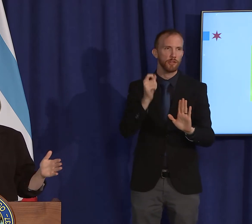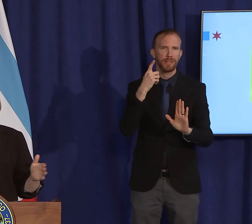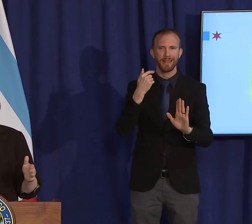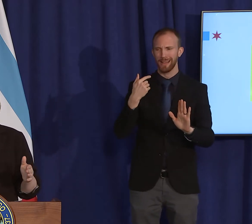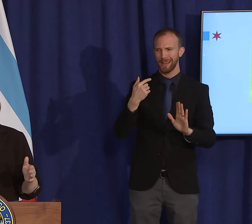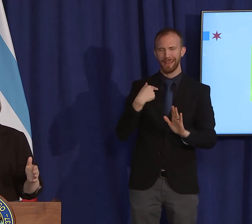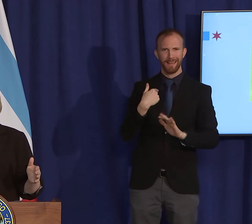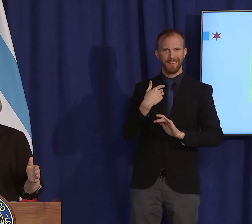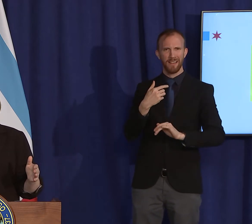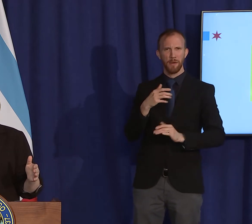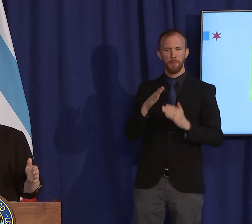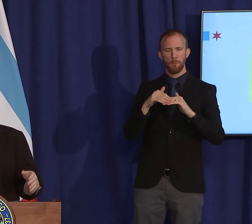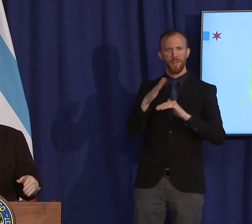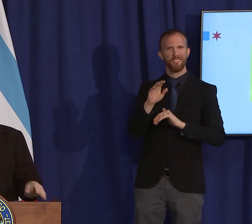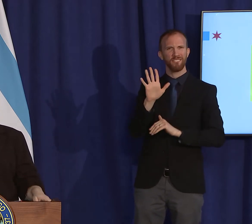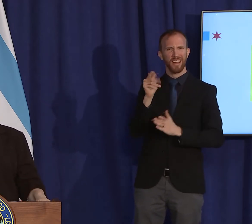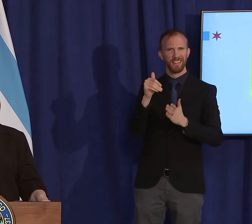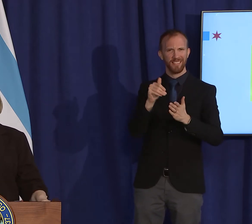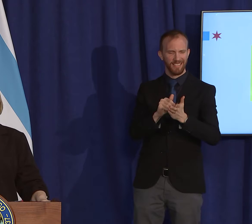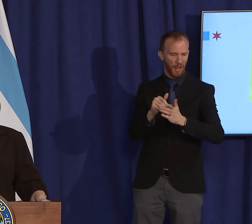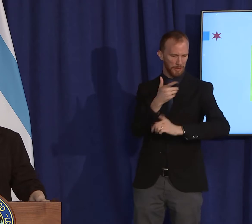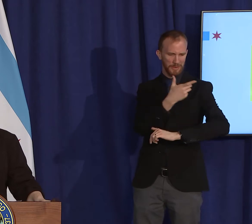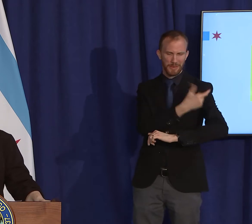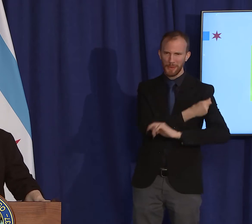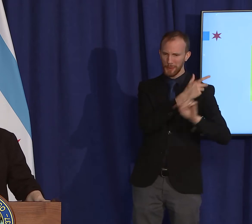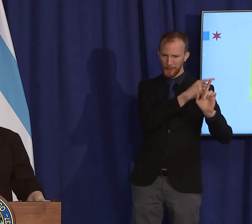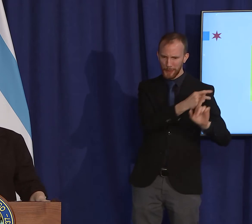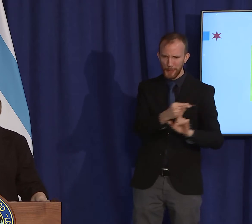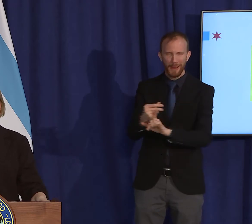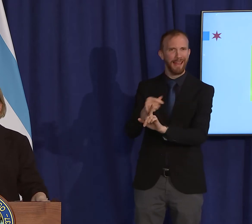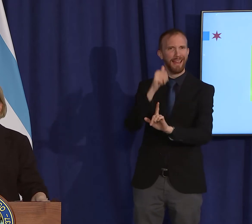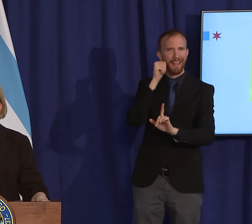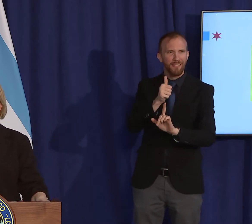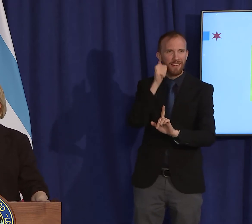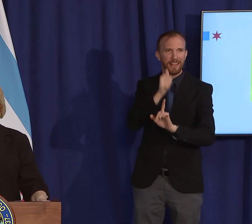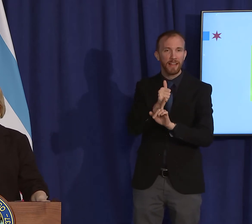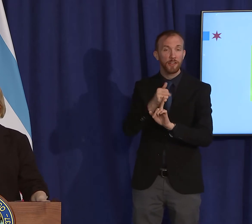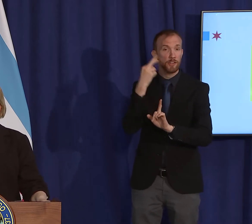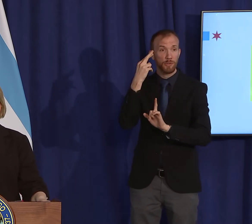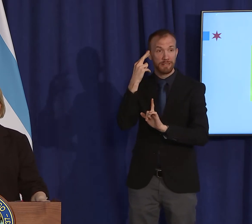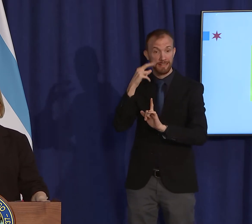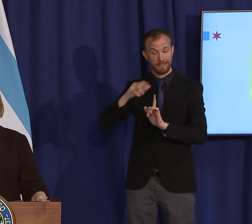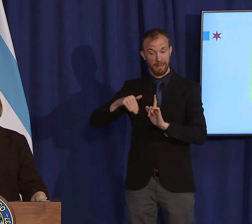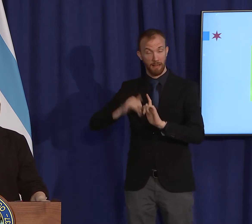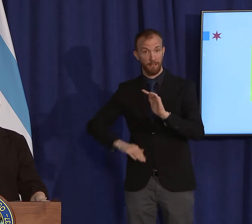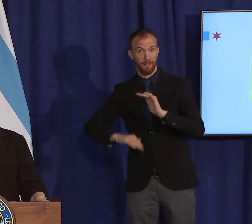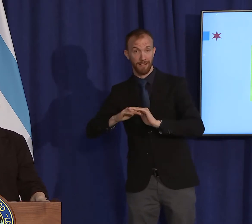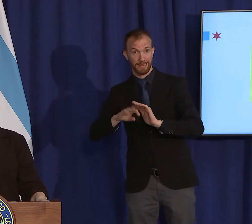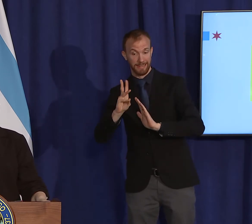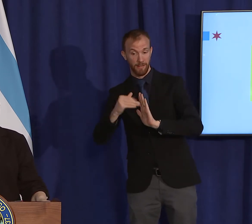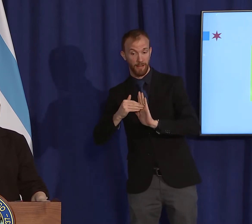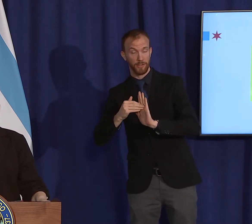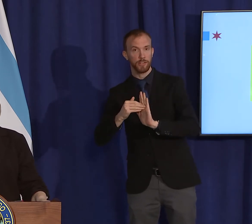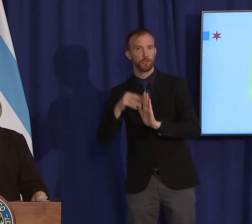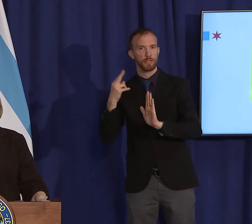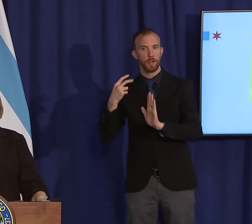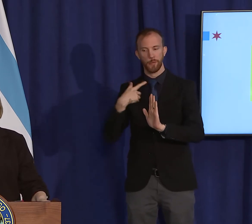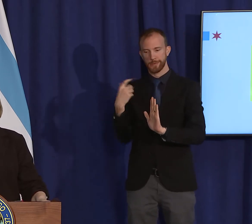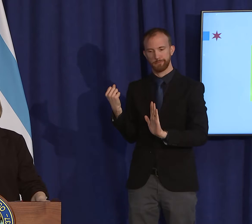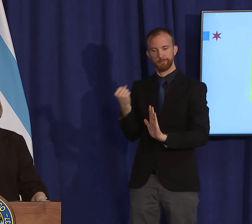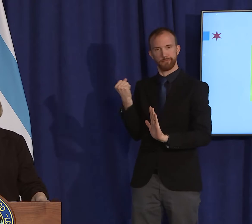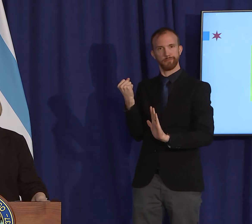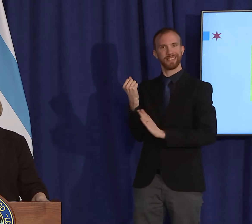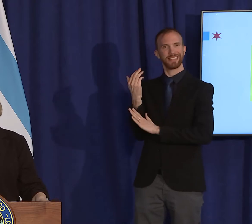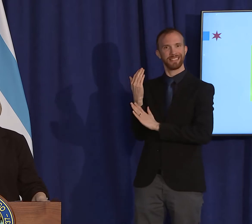a day at the United Center every single day. The reason we haven't done that full 6,000 is because we've been holding vaccine to be able to